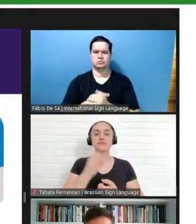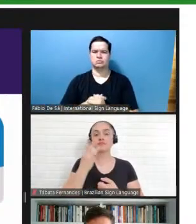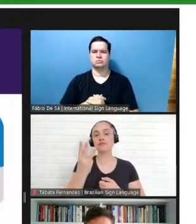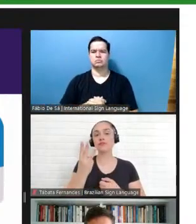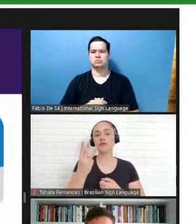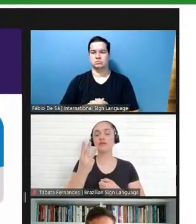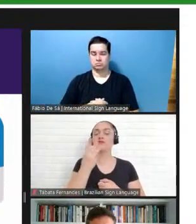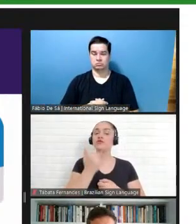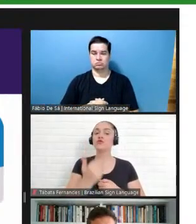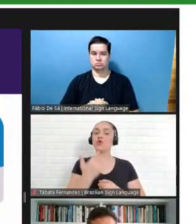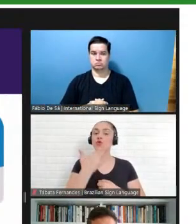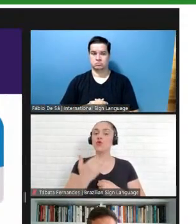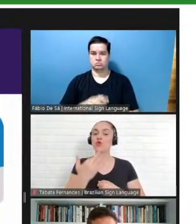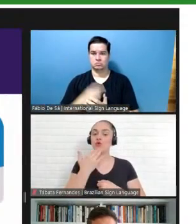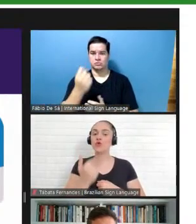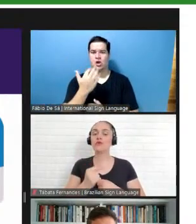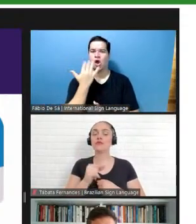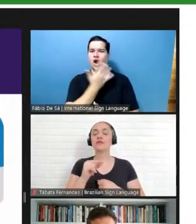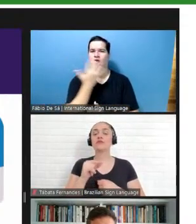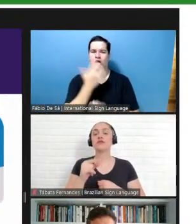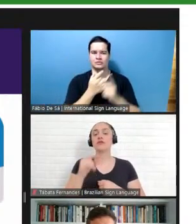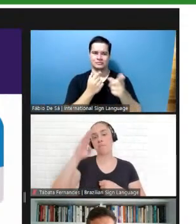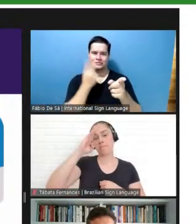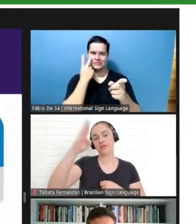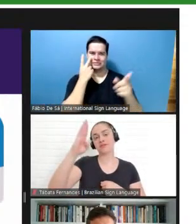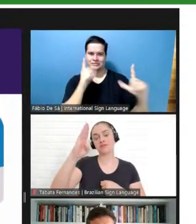of the UDL guidelines, the three principles.